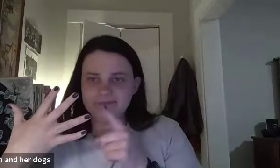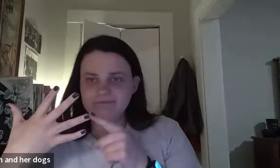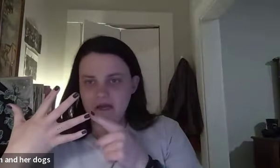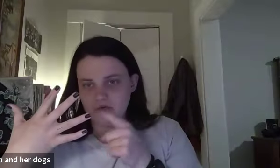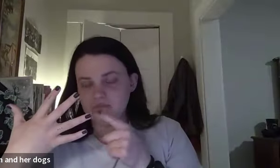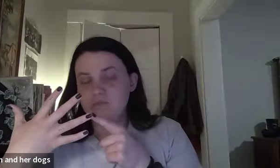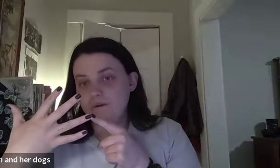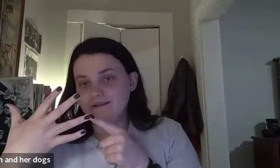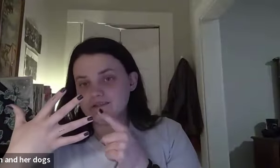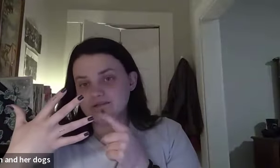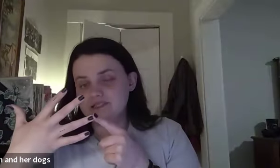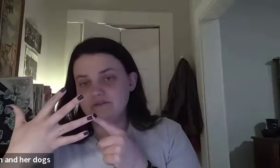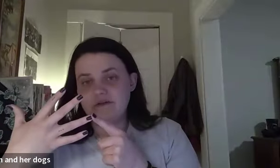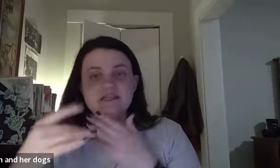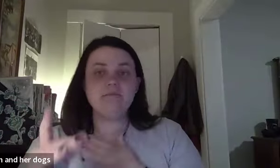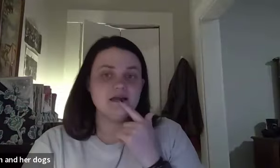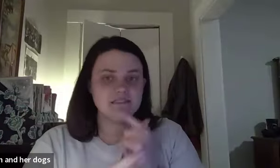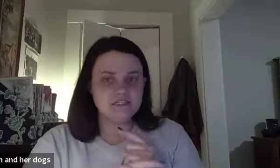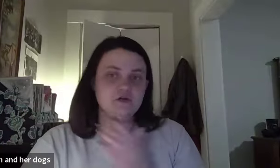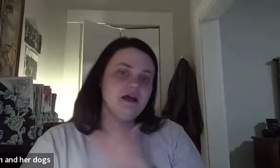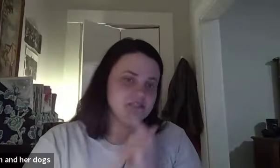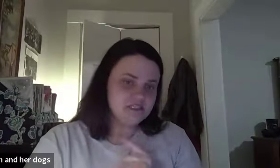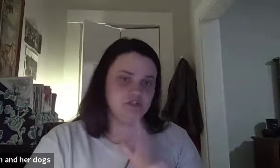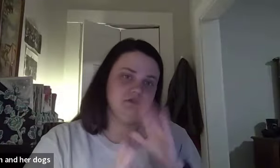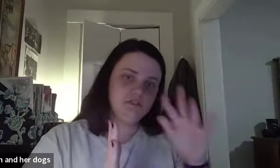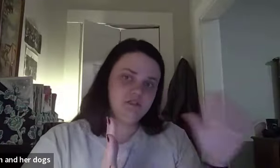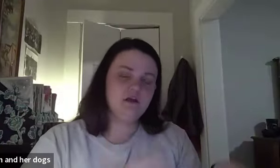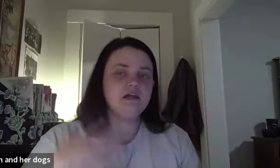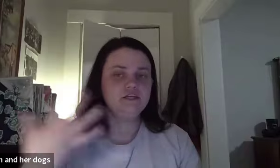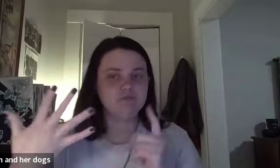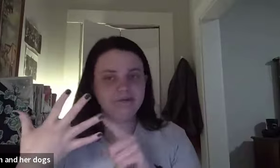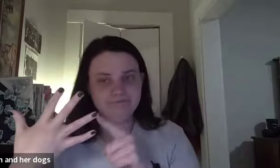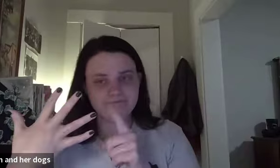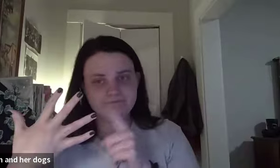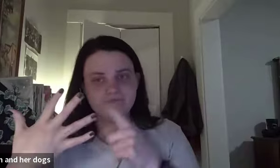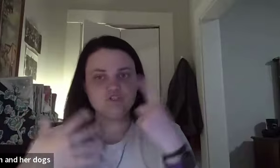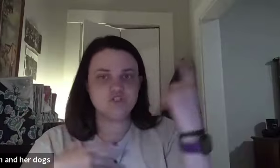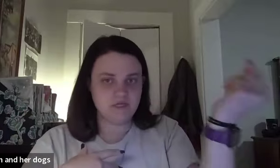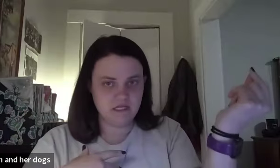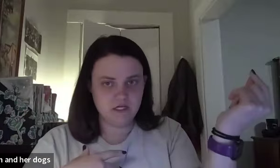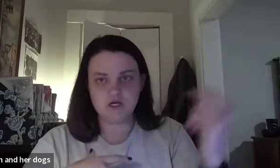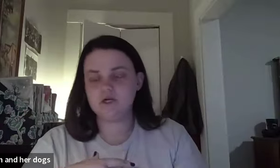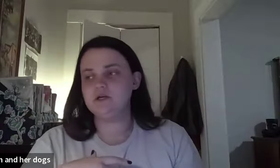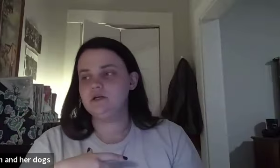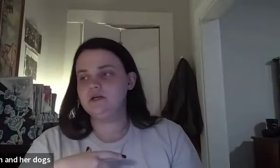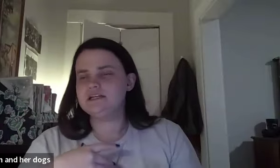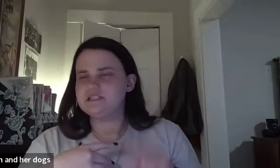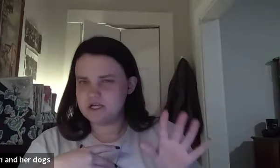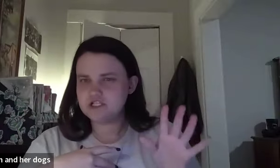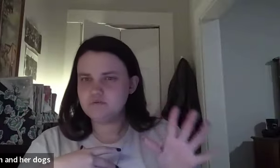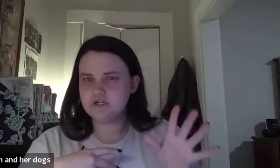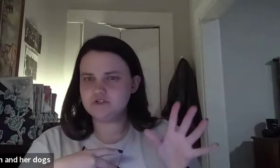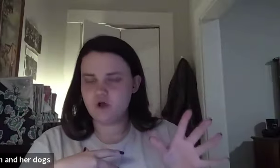like, can point instead of having to say my sister, da da da da. I can just be like, she went here. Especially when you're